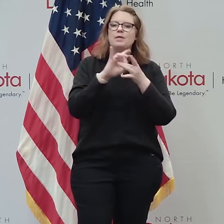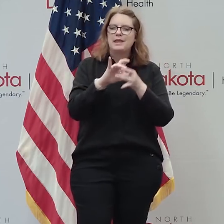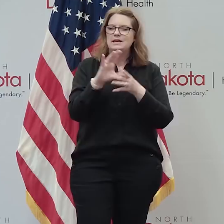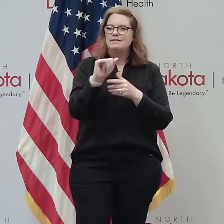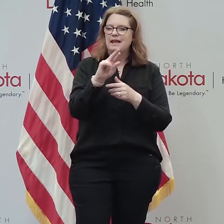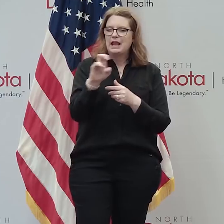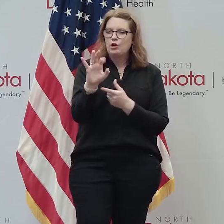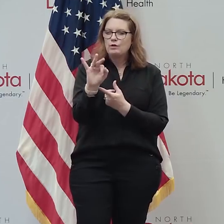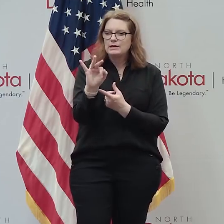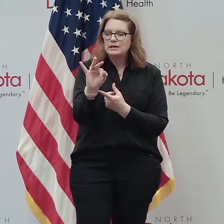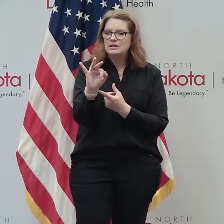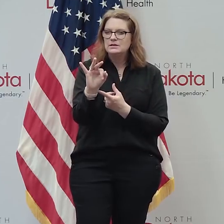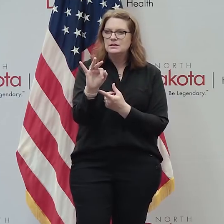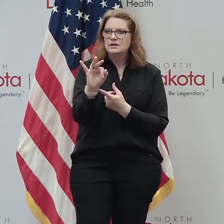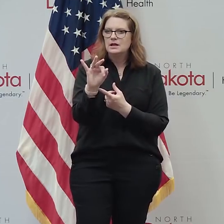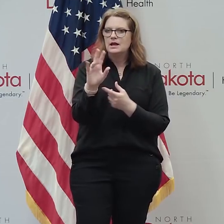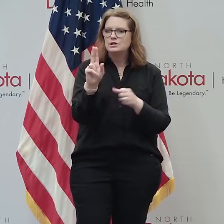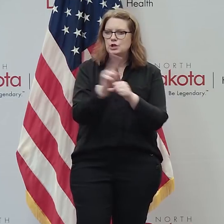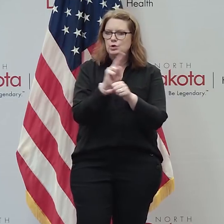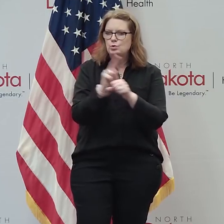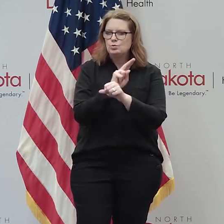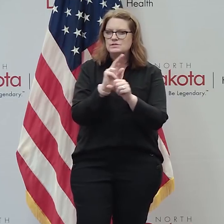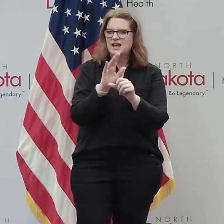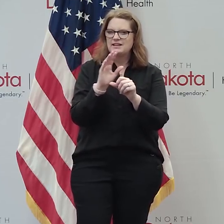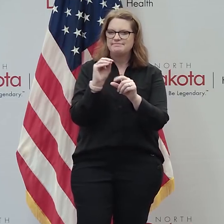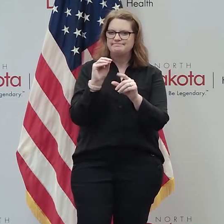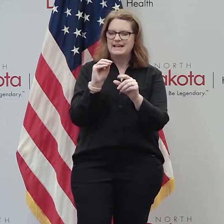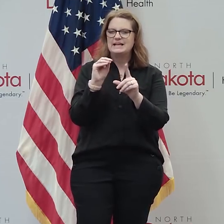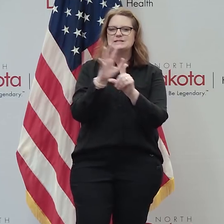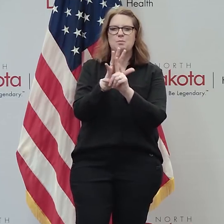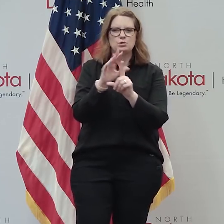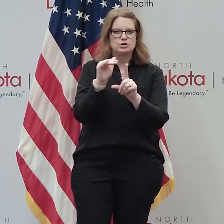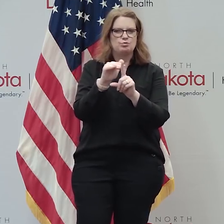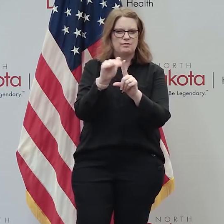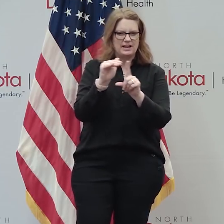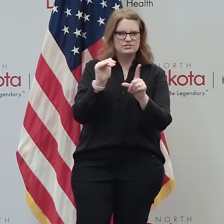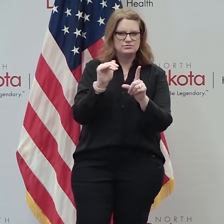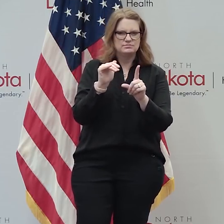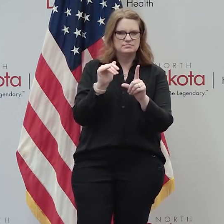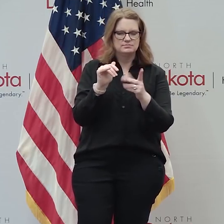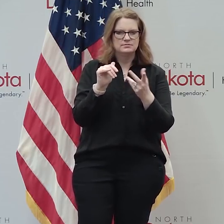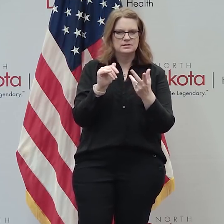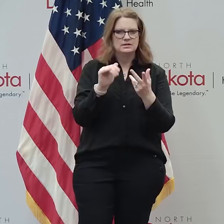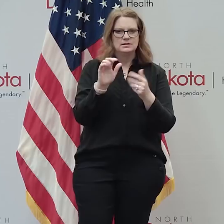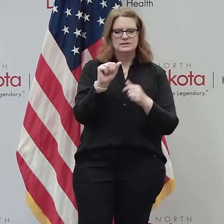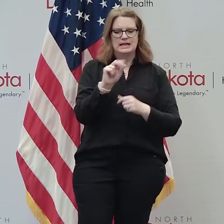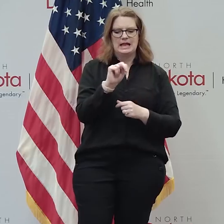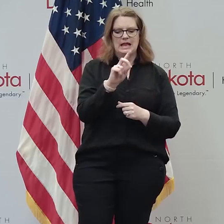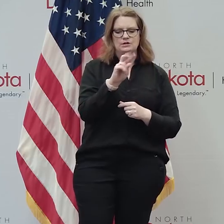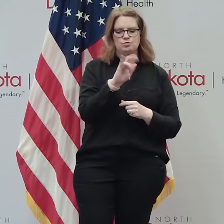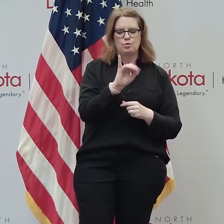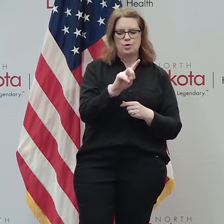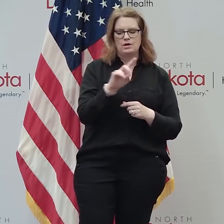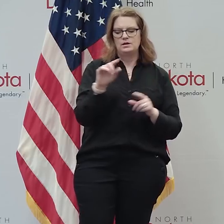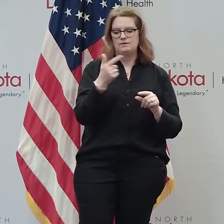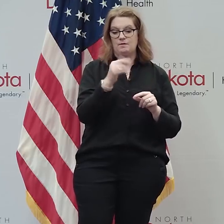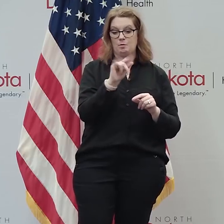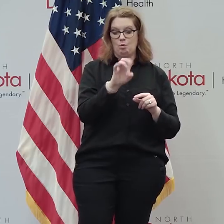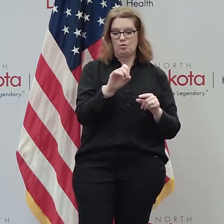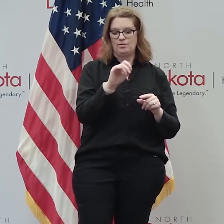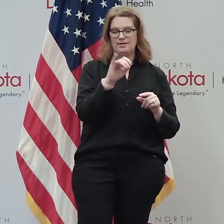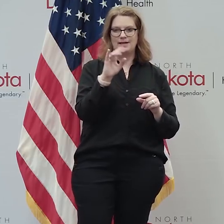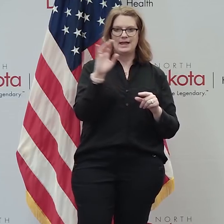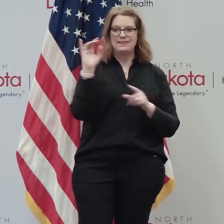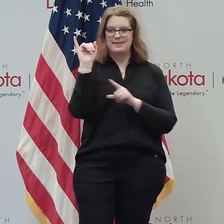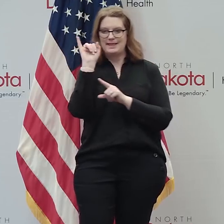CARE-19 and are getting the opportunity to use the exposure notification that Google, Android from Google and the